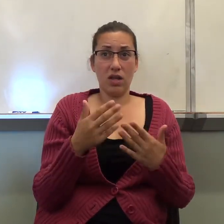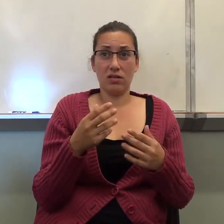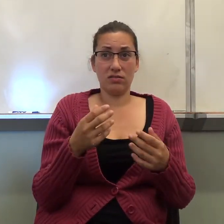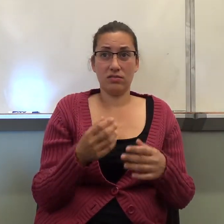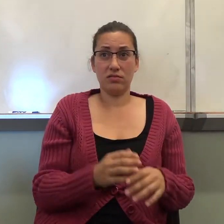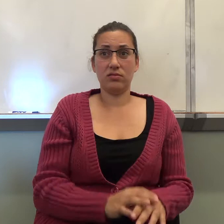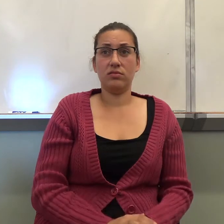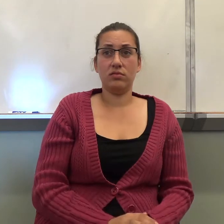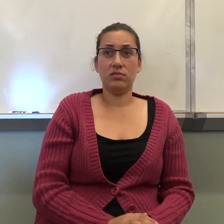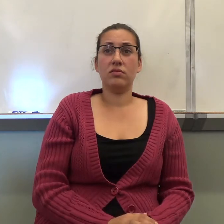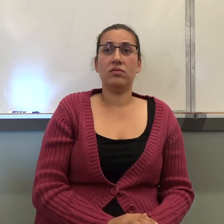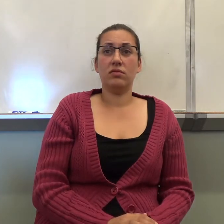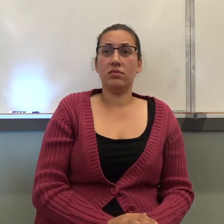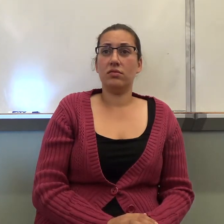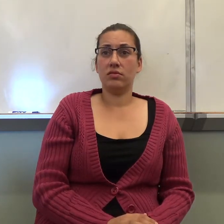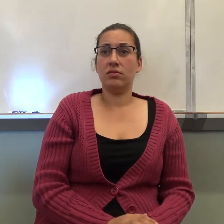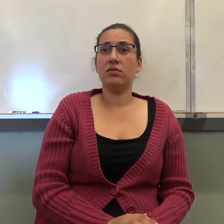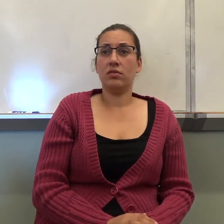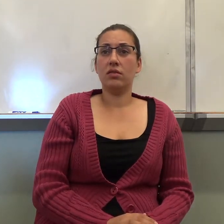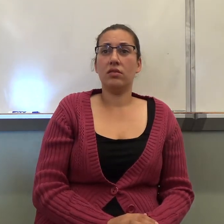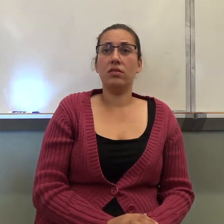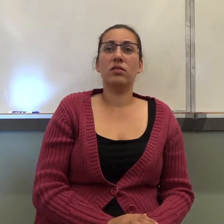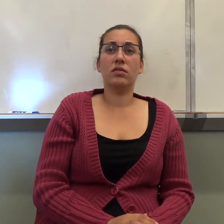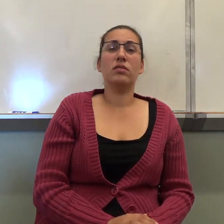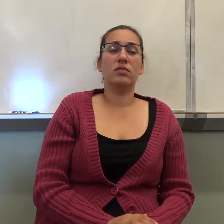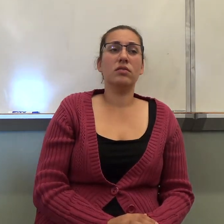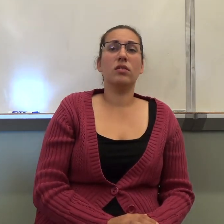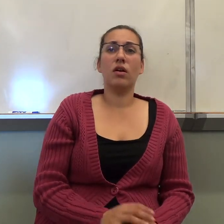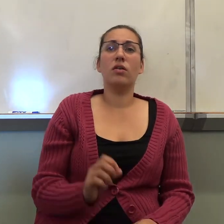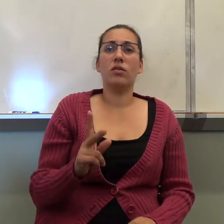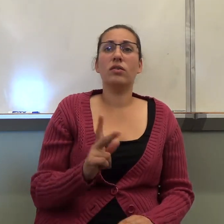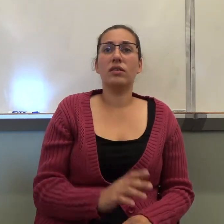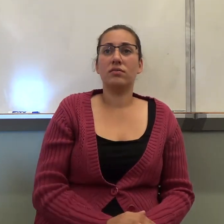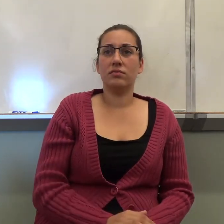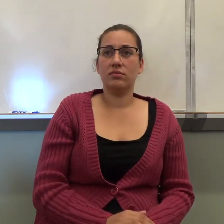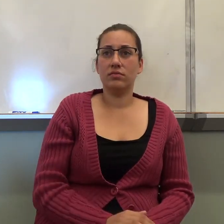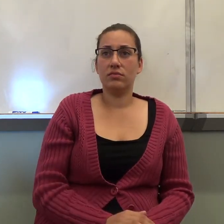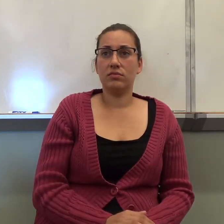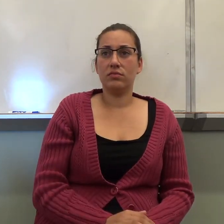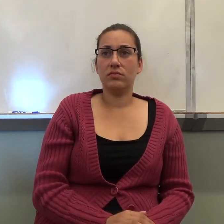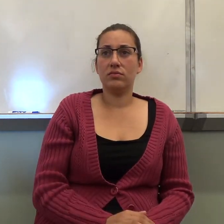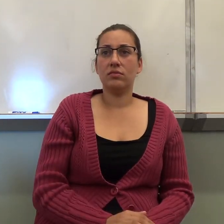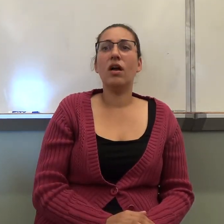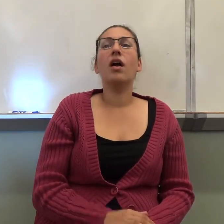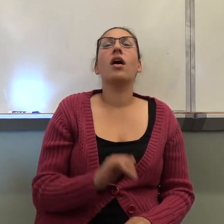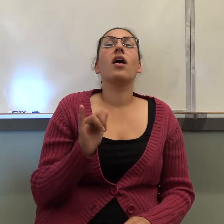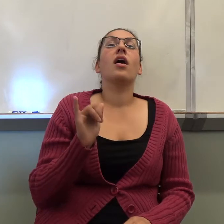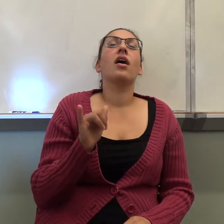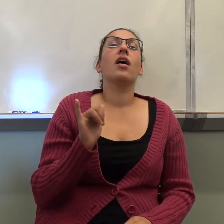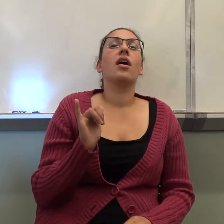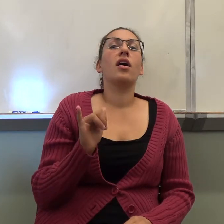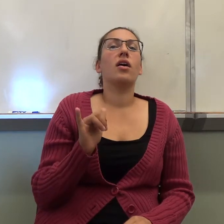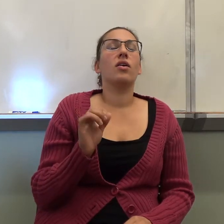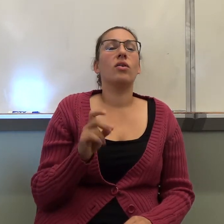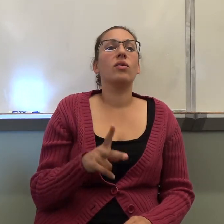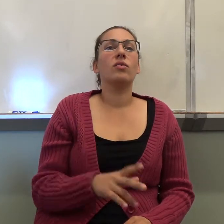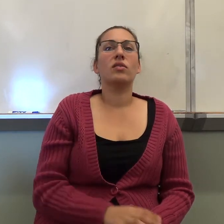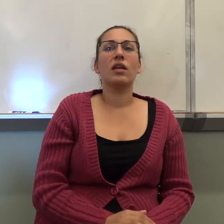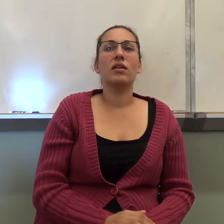Okay, we've got two unknowns, x and y. The fact that the letters are different means they're not the same idea, they're not the same concept. So